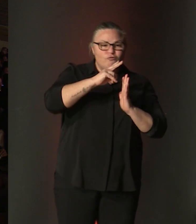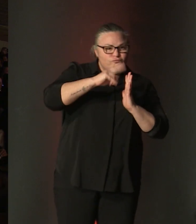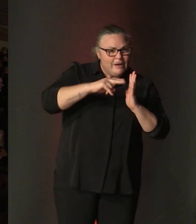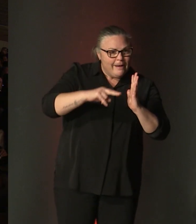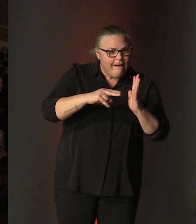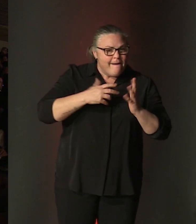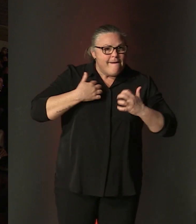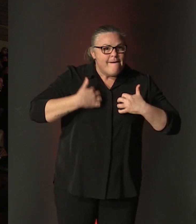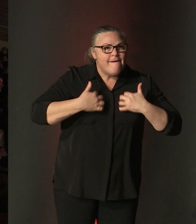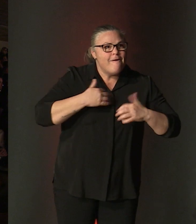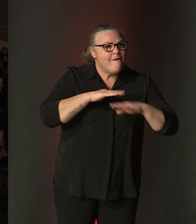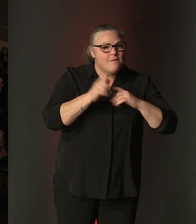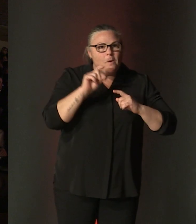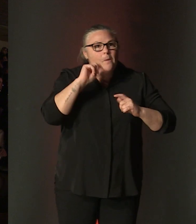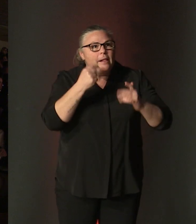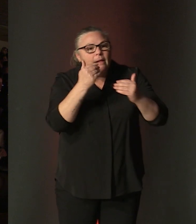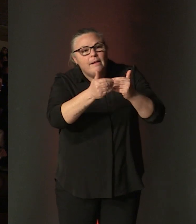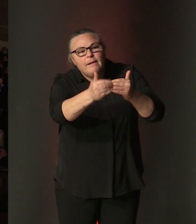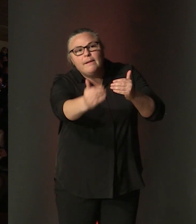expectations of the story.